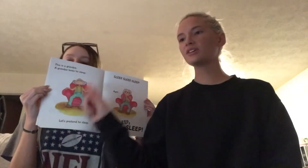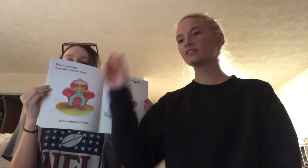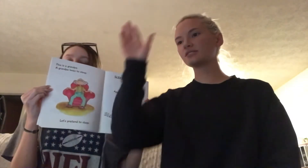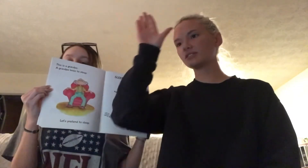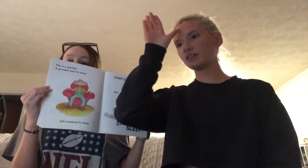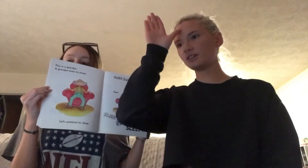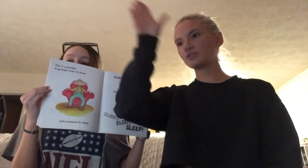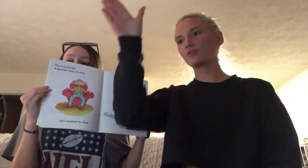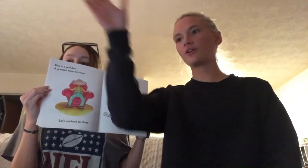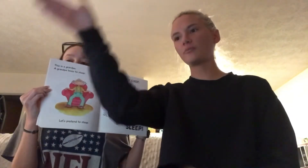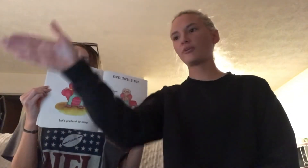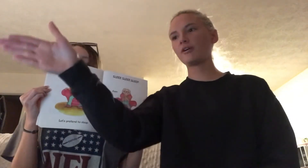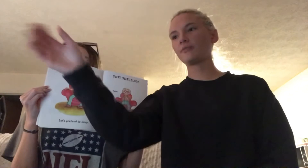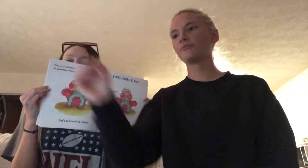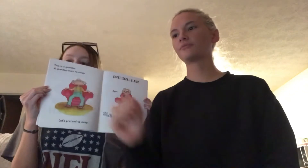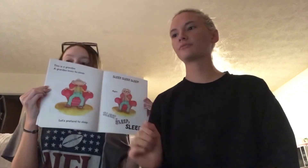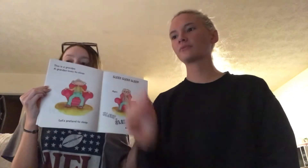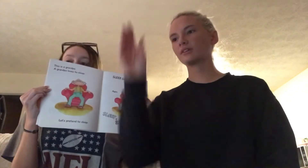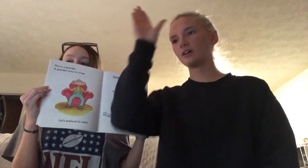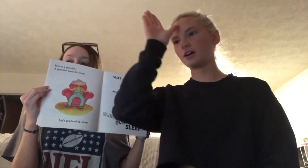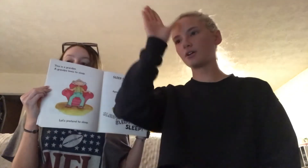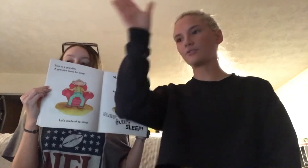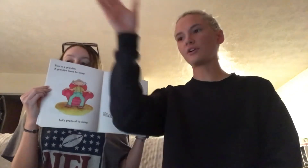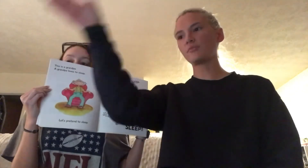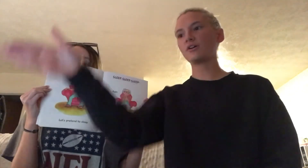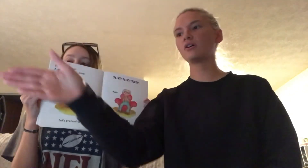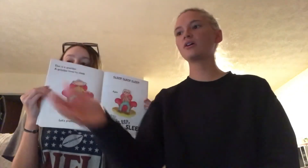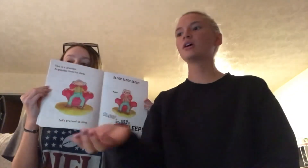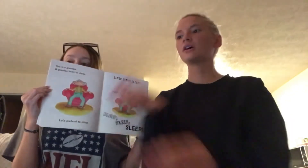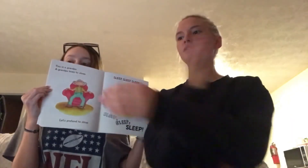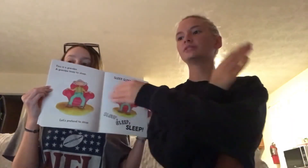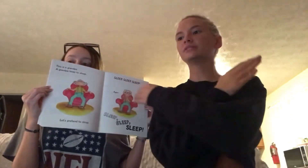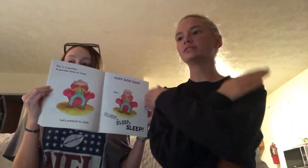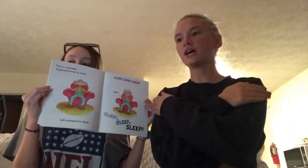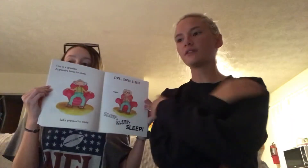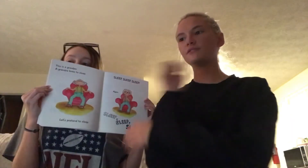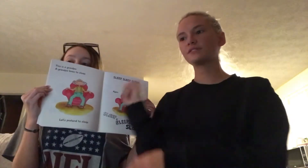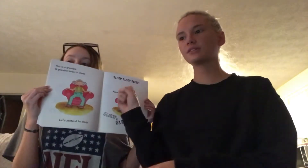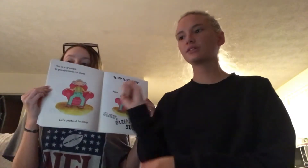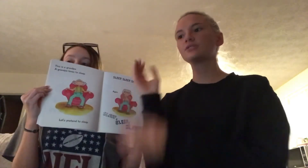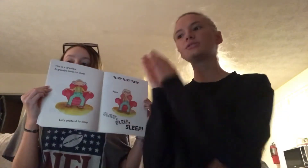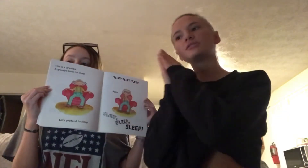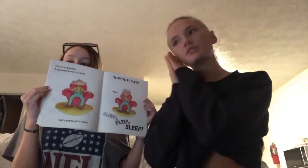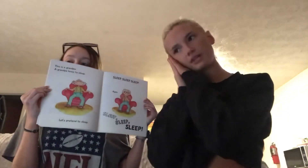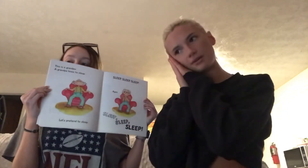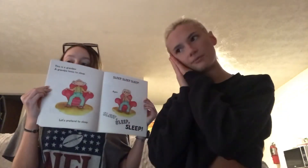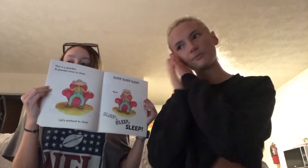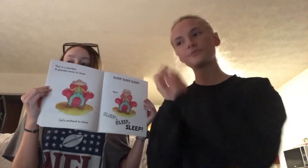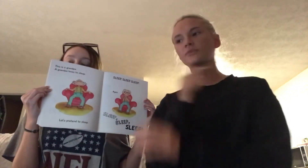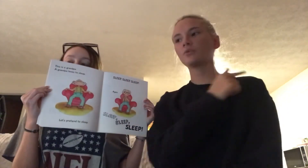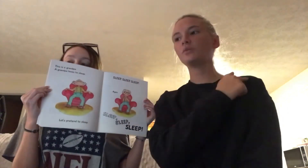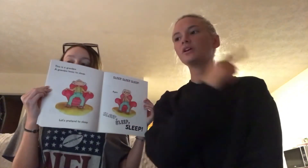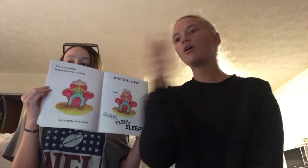This is a grandpa. A grandpa loves to sleep. We